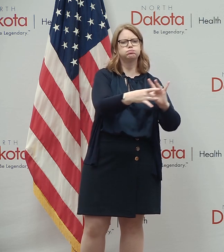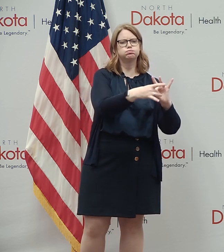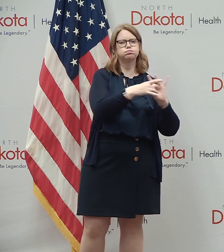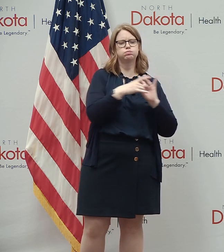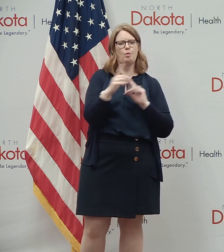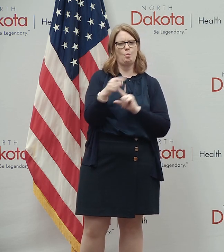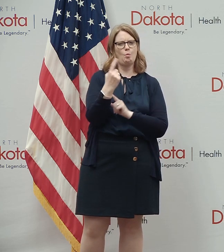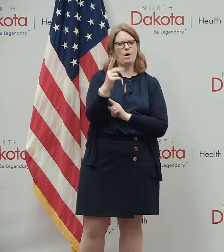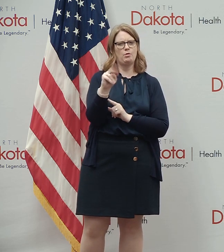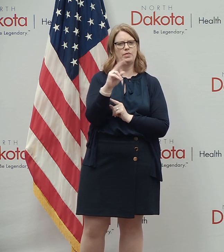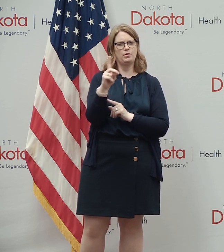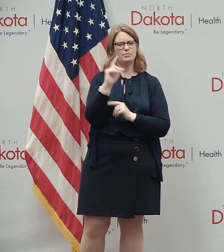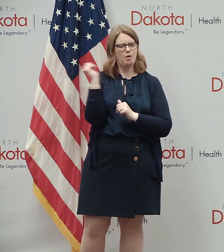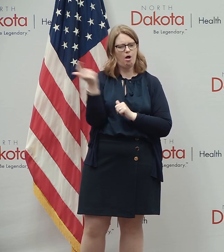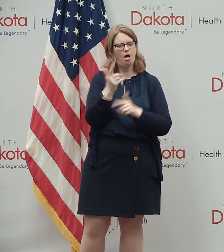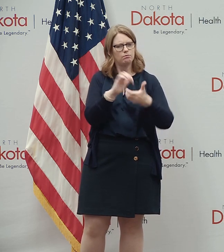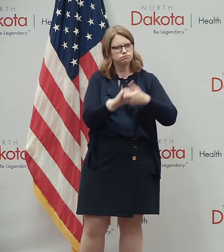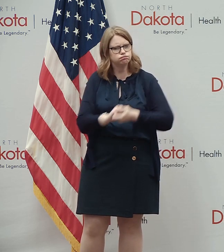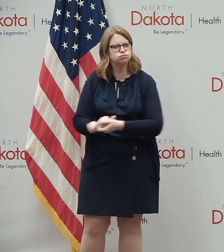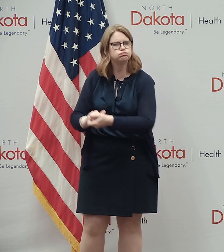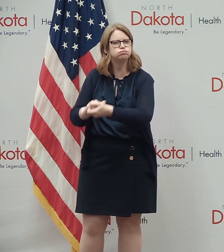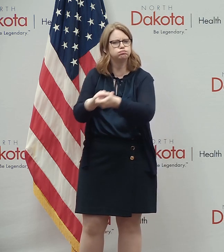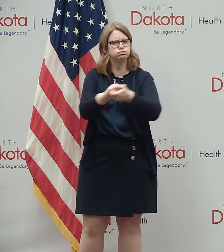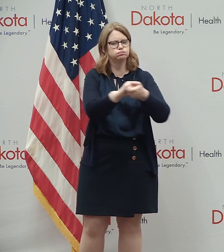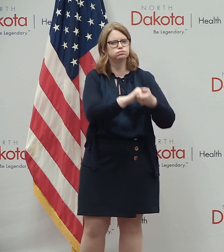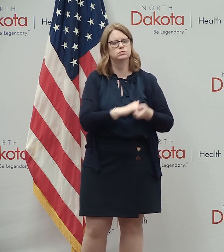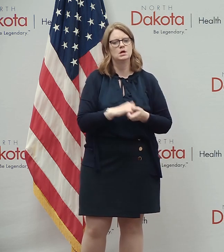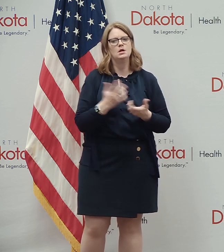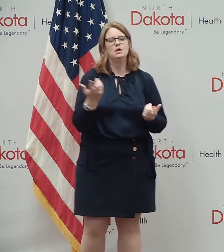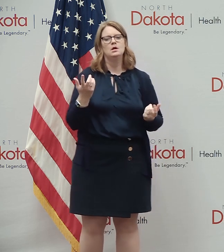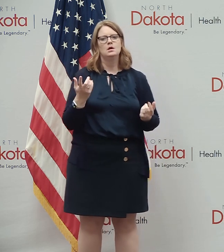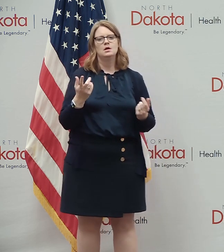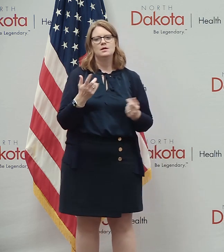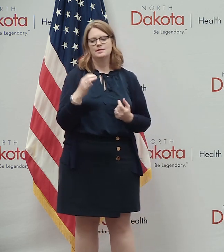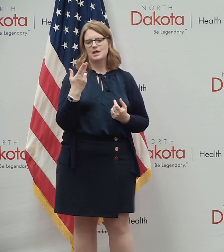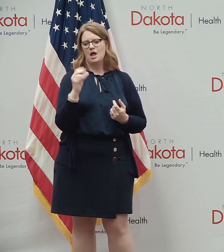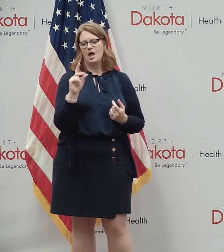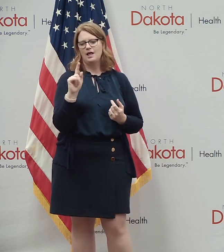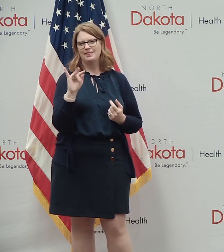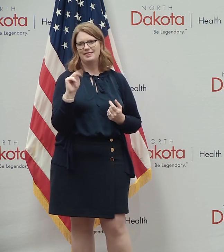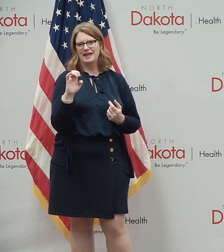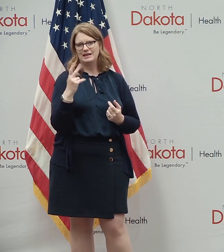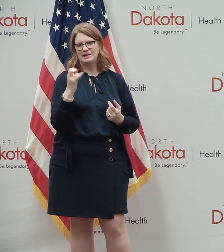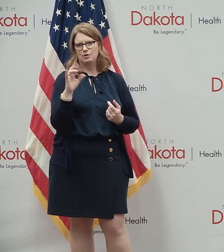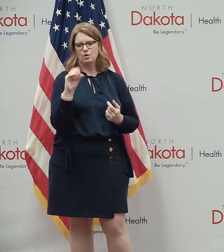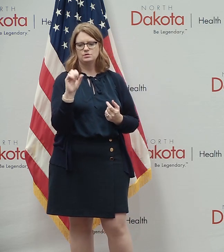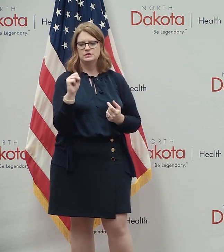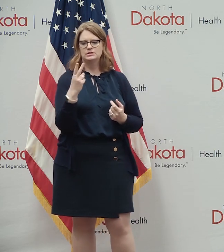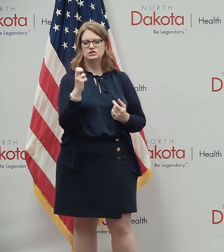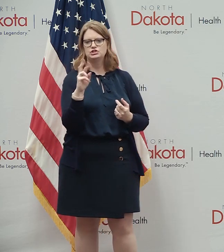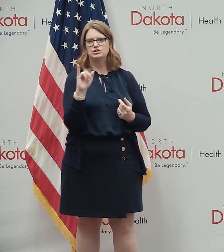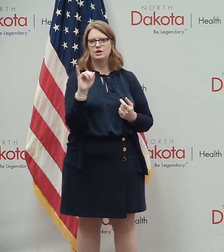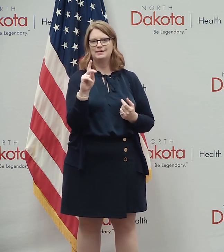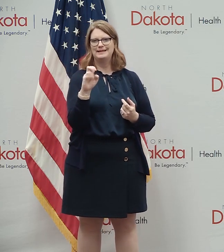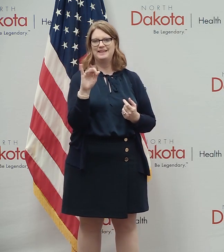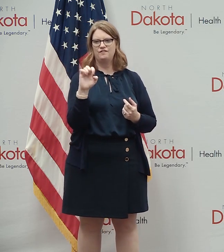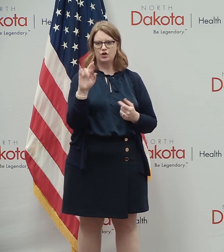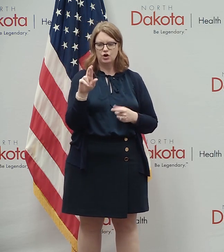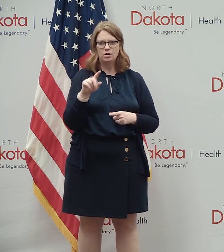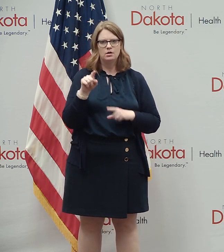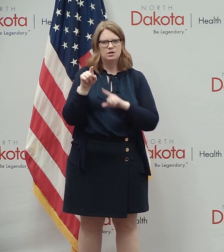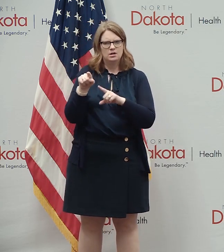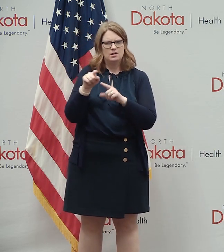together. In one situation recently, one of the hotline heroes, Sherry Kiefer, took a call from a woman who was